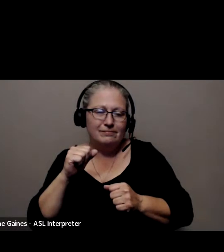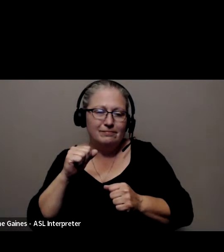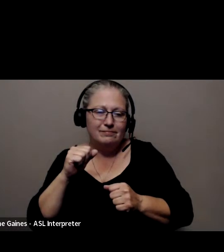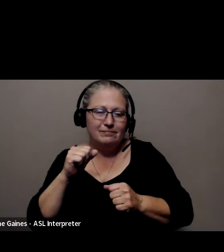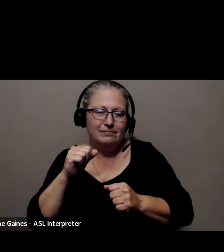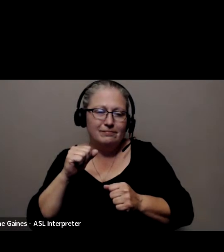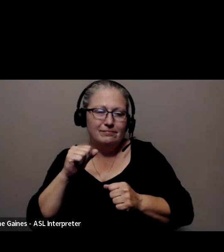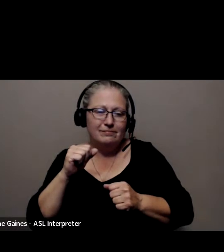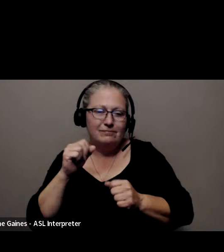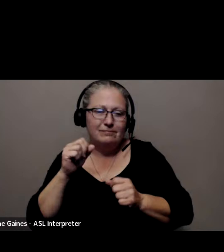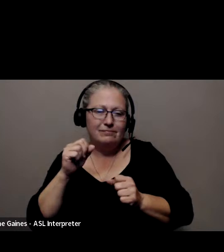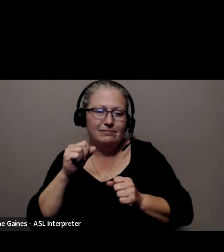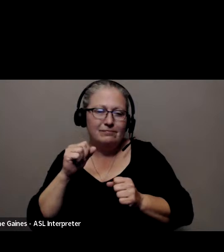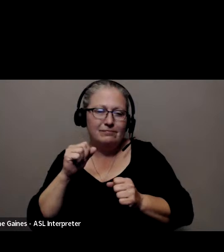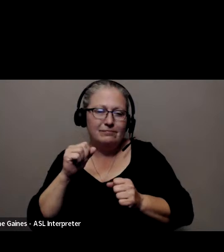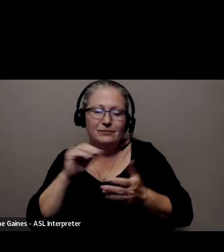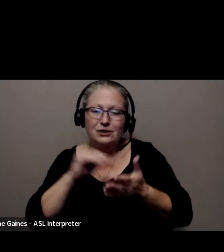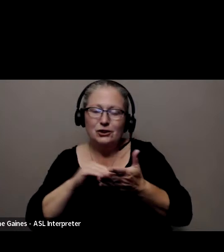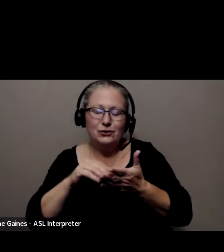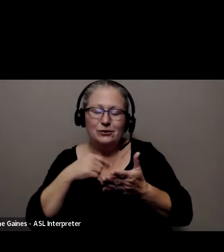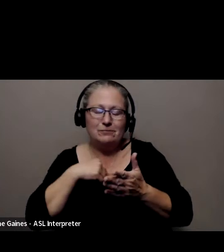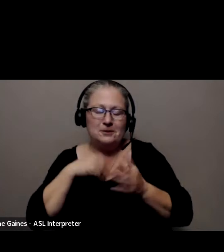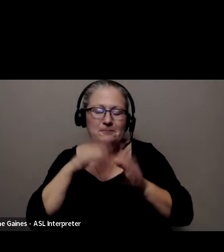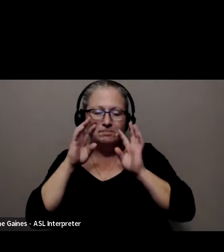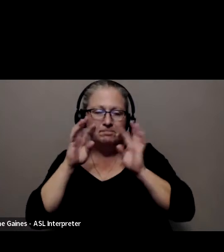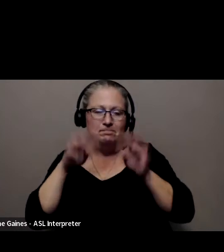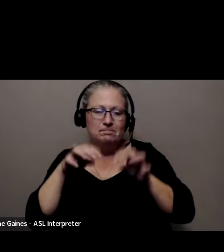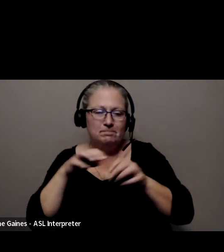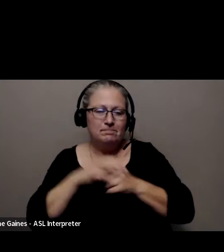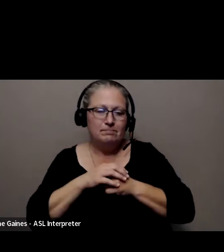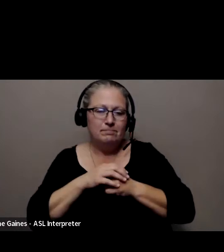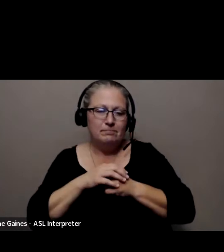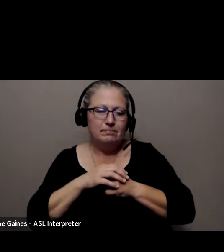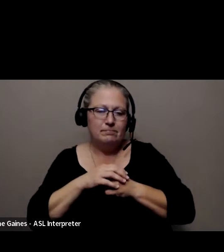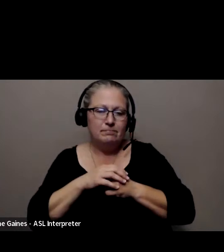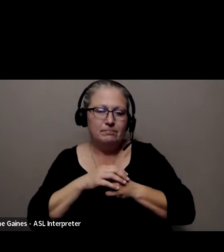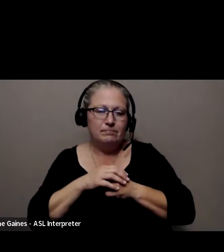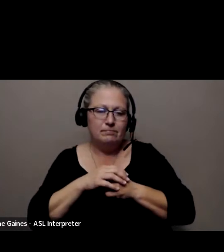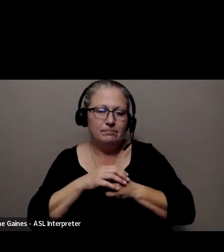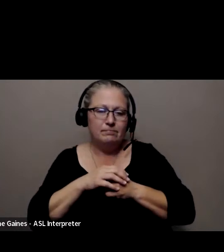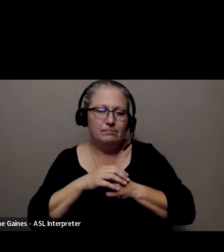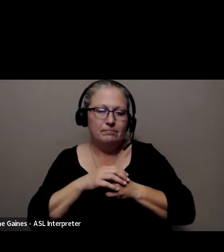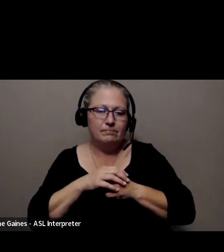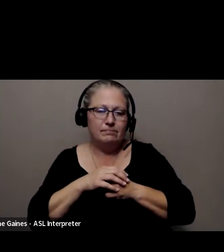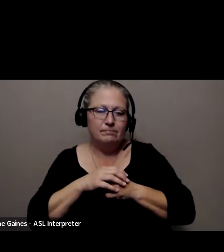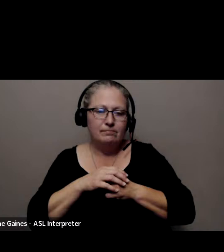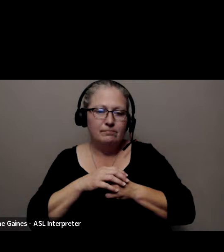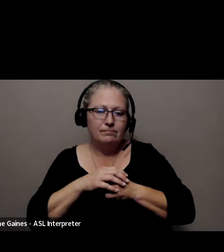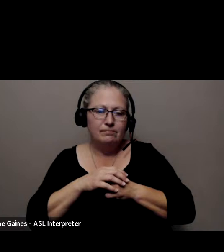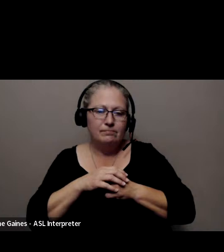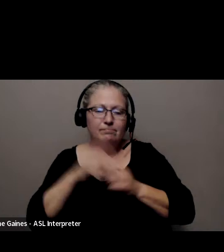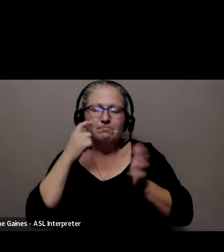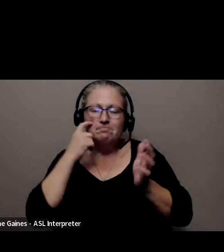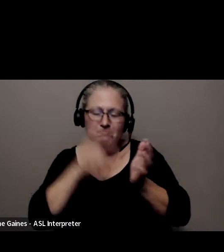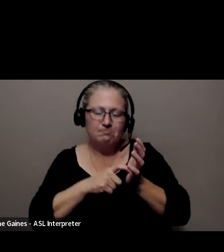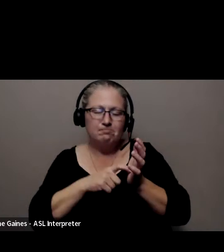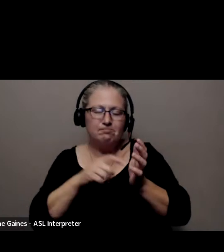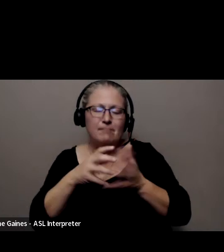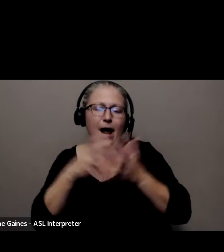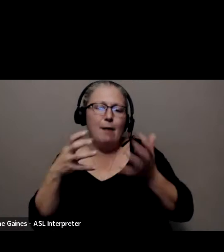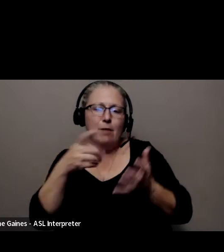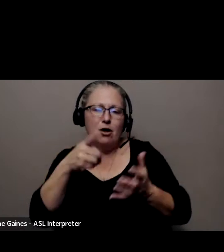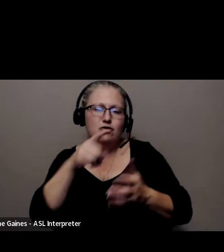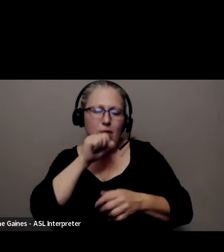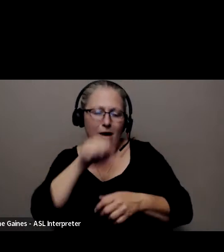You can see, excuse me, you can see how much you love the kids and, you know, the